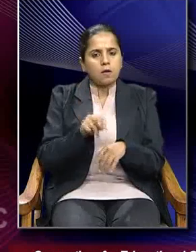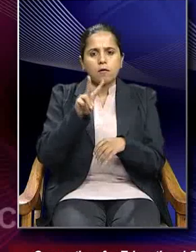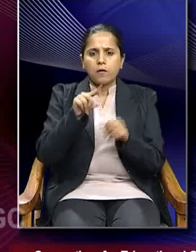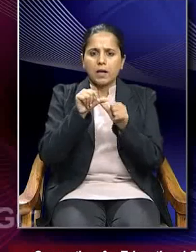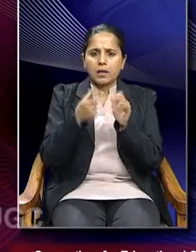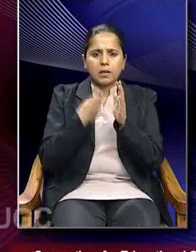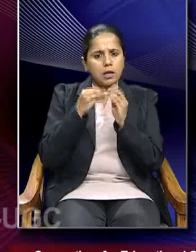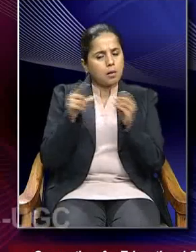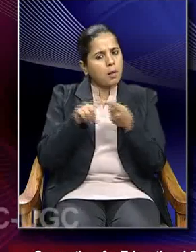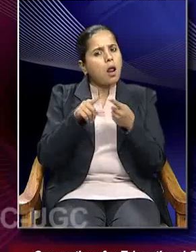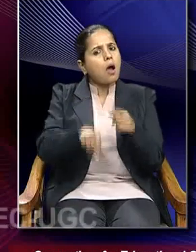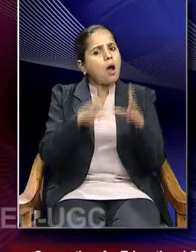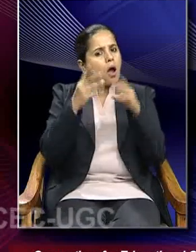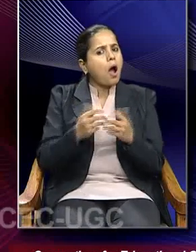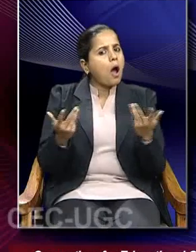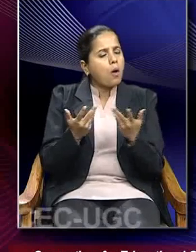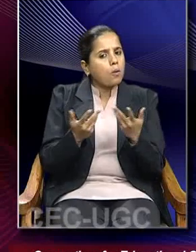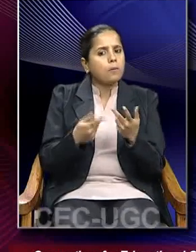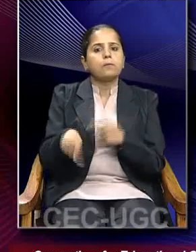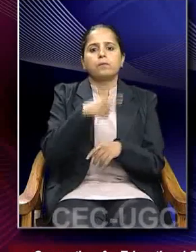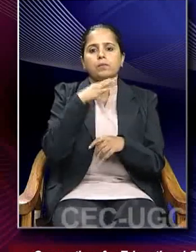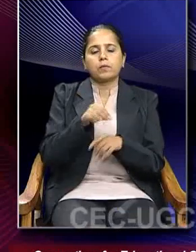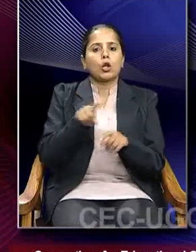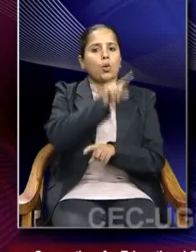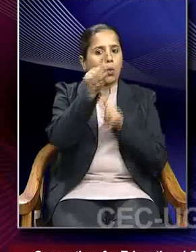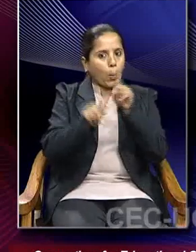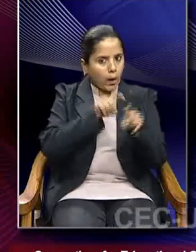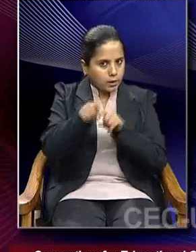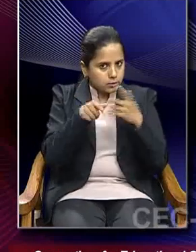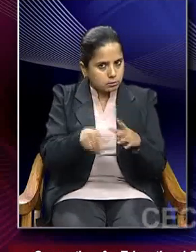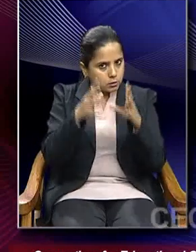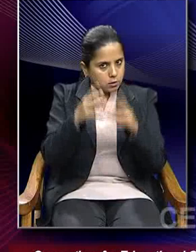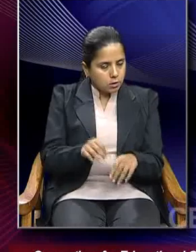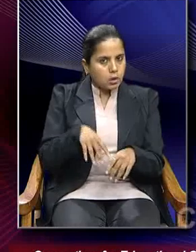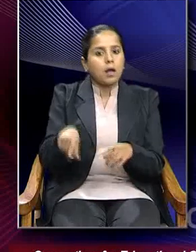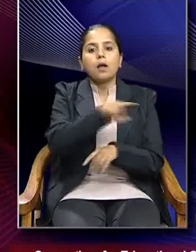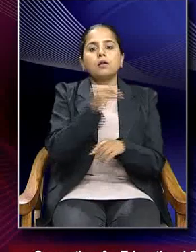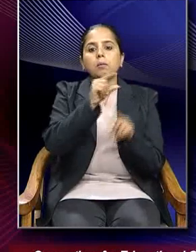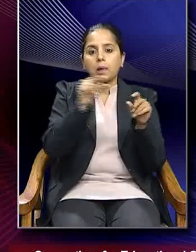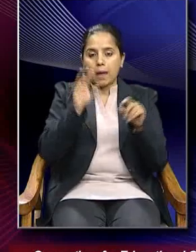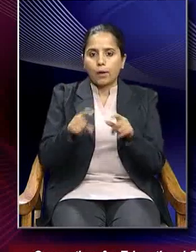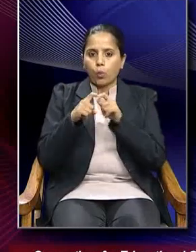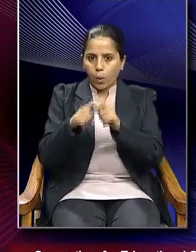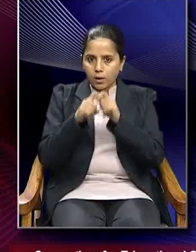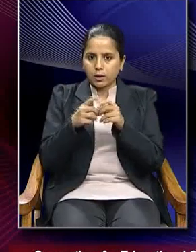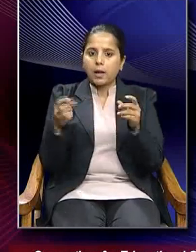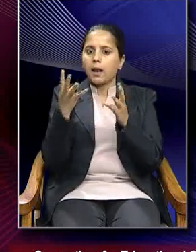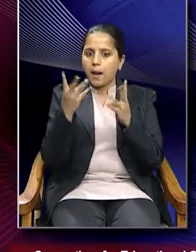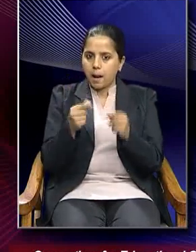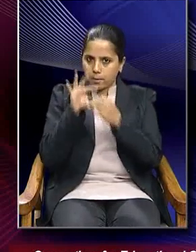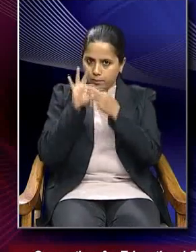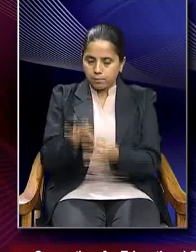measured? Variable is measured through questionnaire in quantitative method. The answer